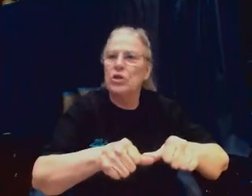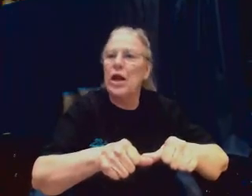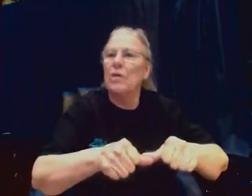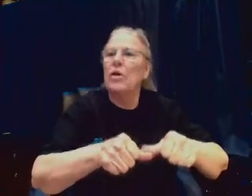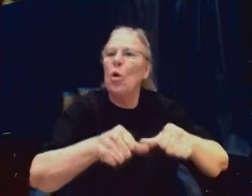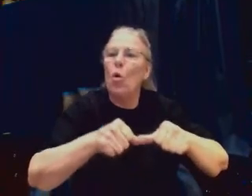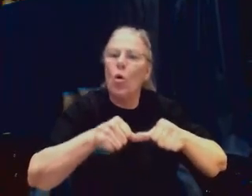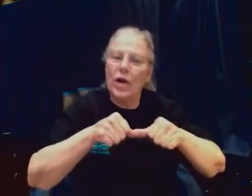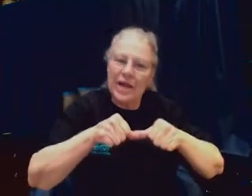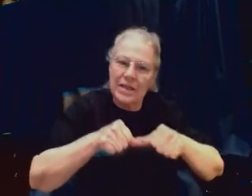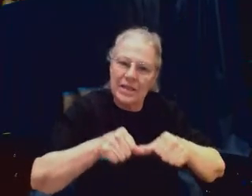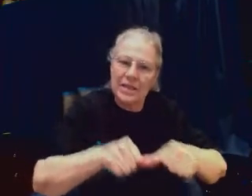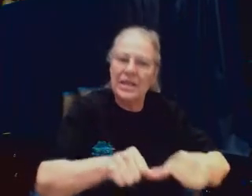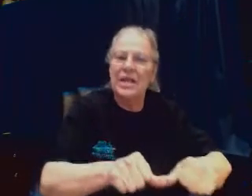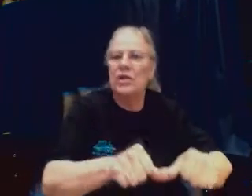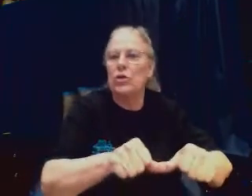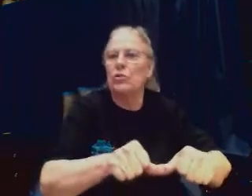out, or continue.